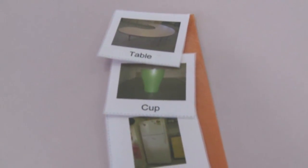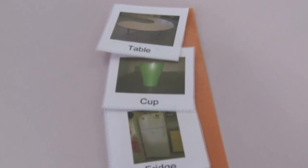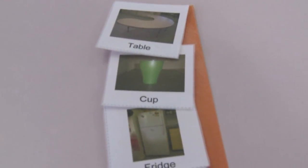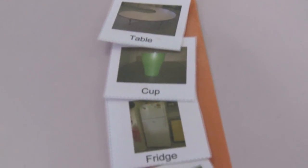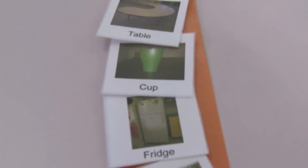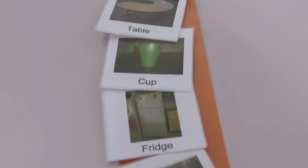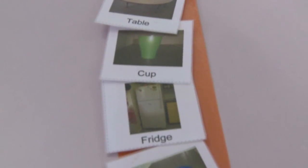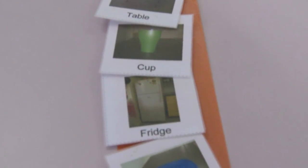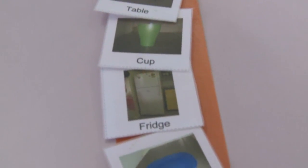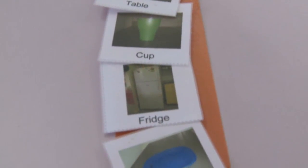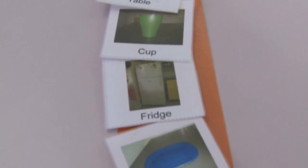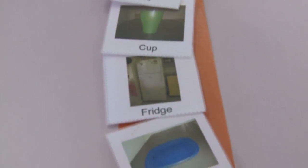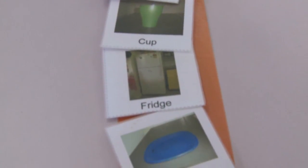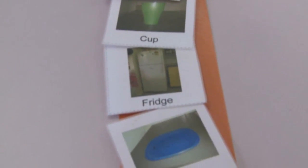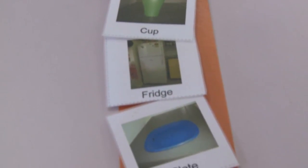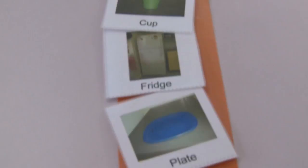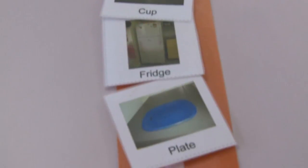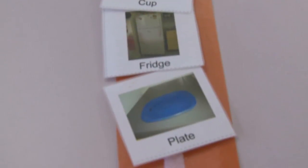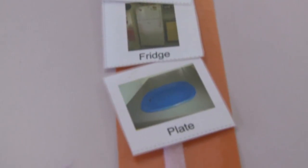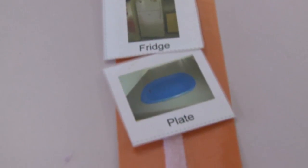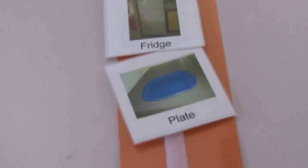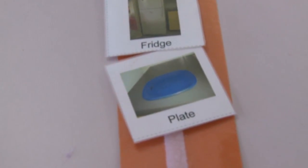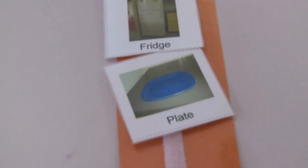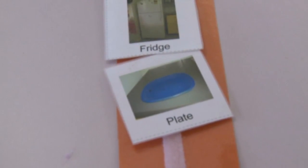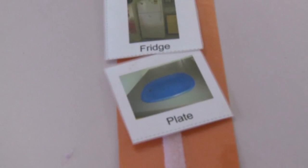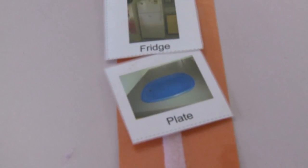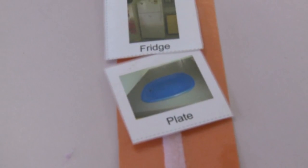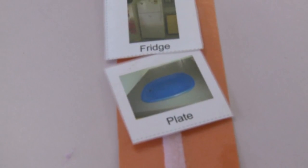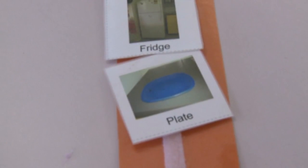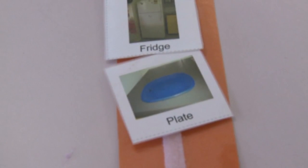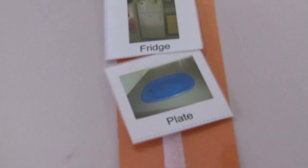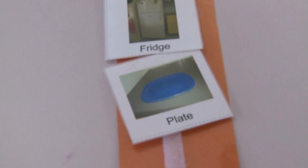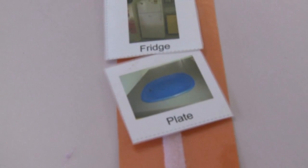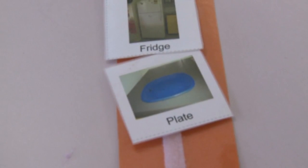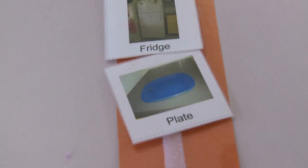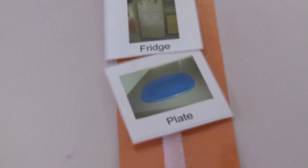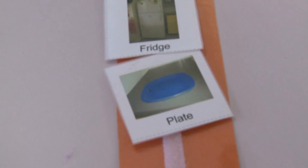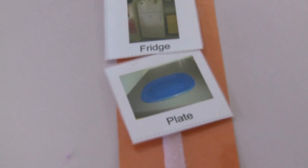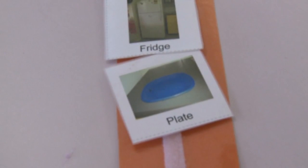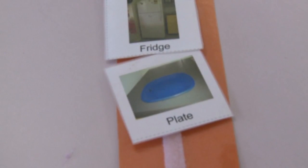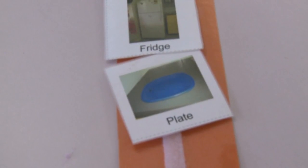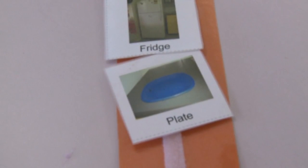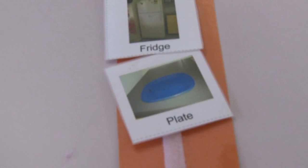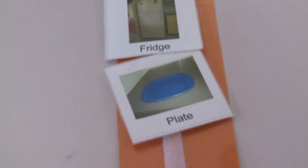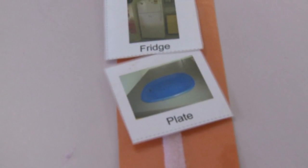difficulty organising themselves to do something find activity checklists extremely beneficial. You're going to get your cup and your plate and your